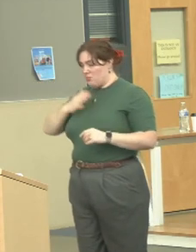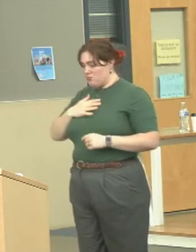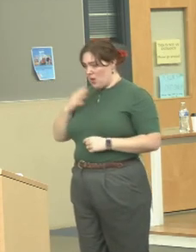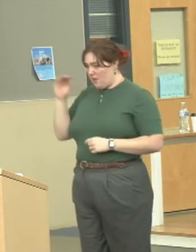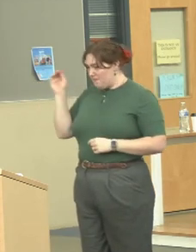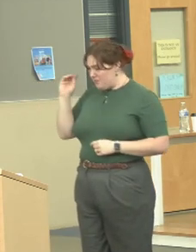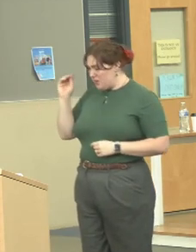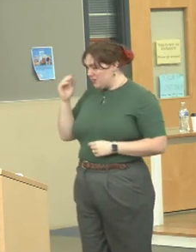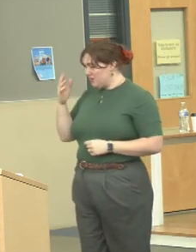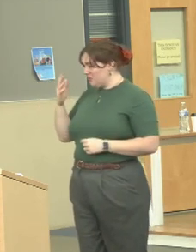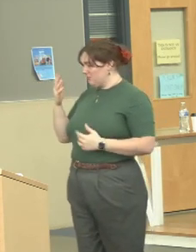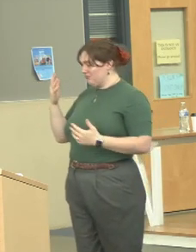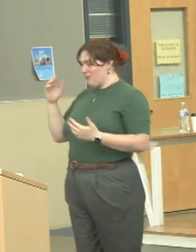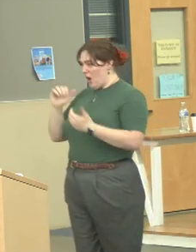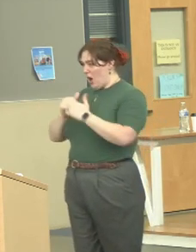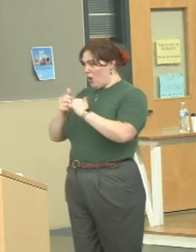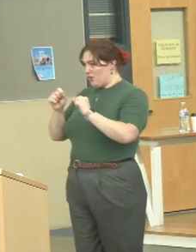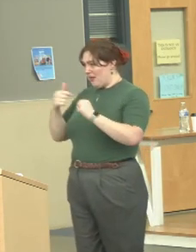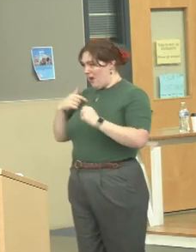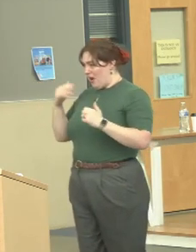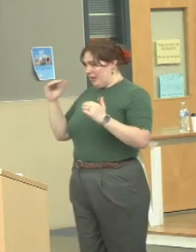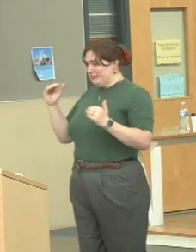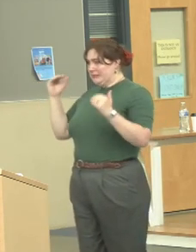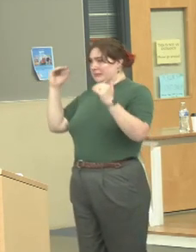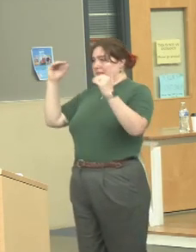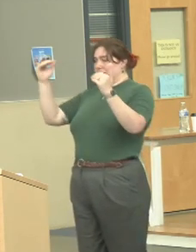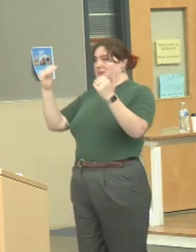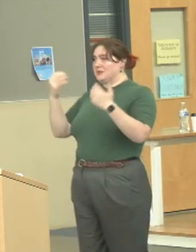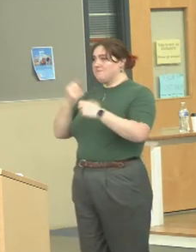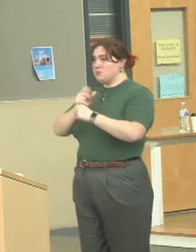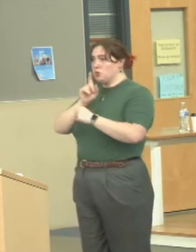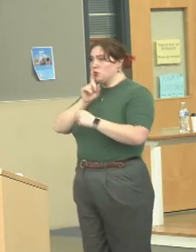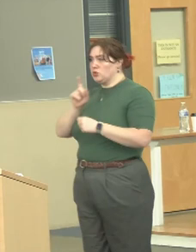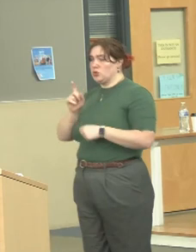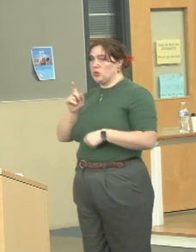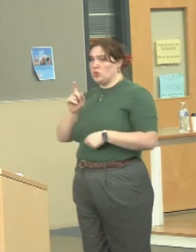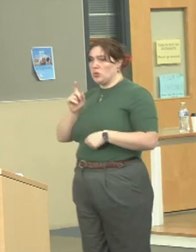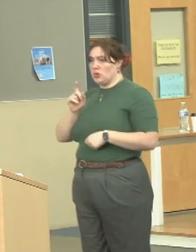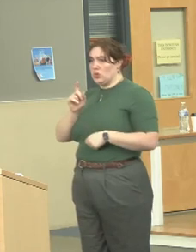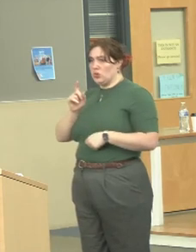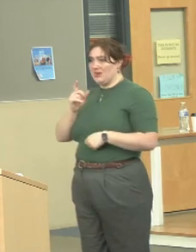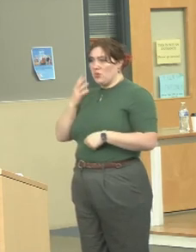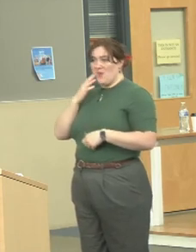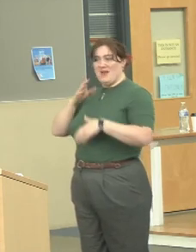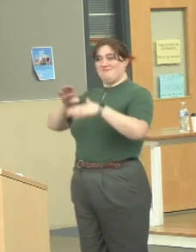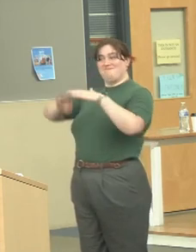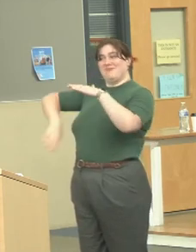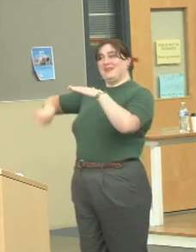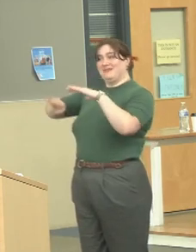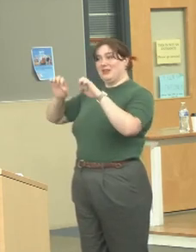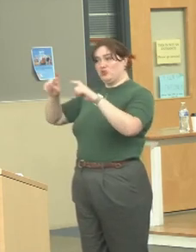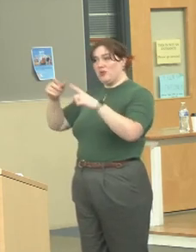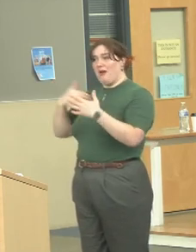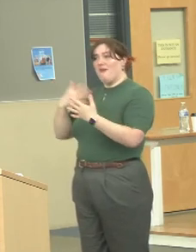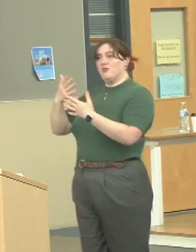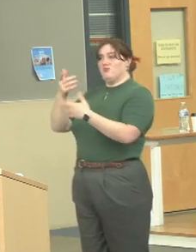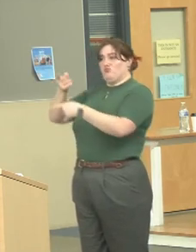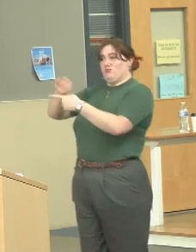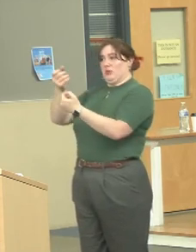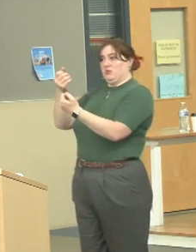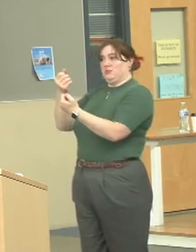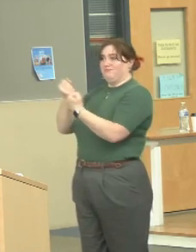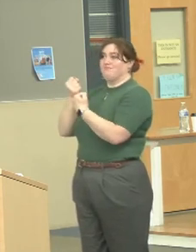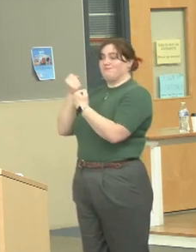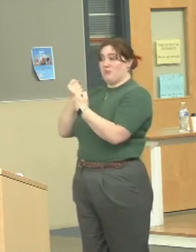can elevate that as we try to make sure that basic education is funded. It's simply not. And